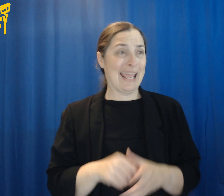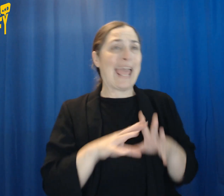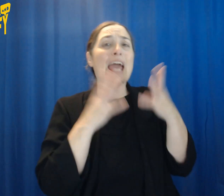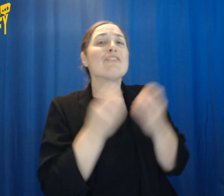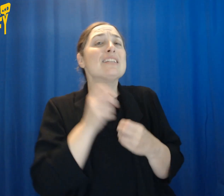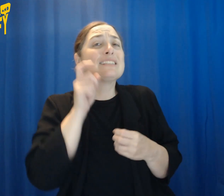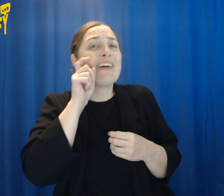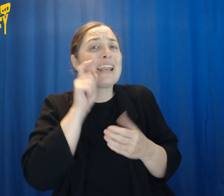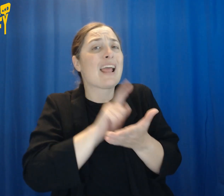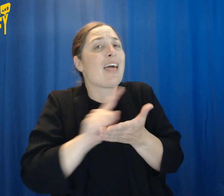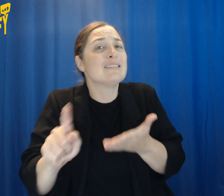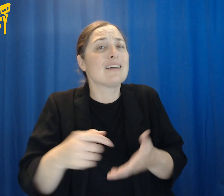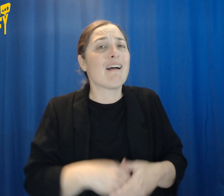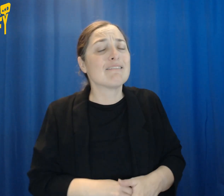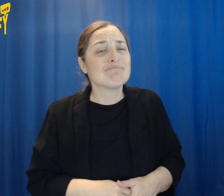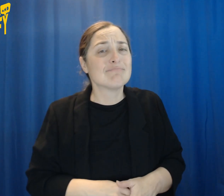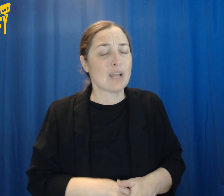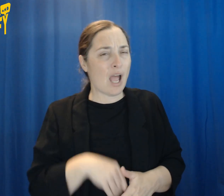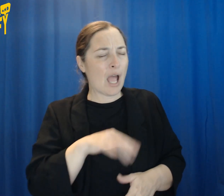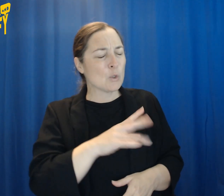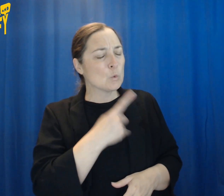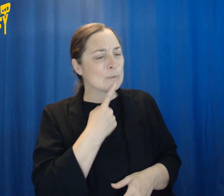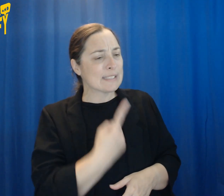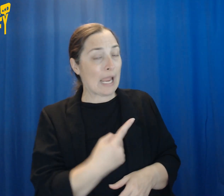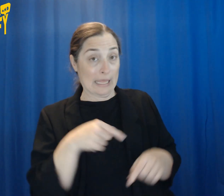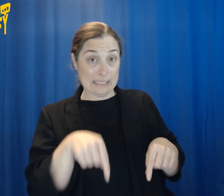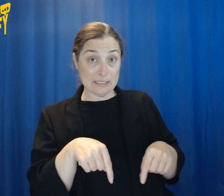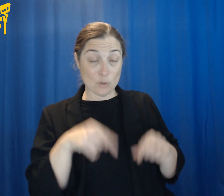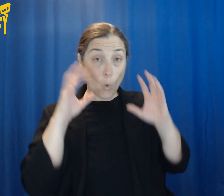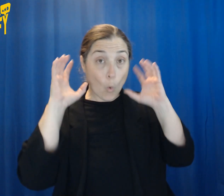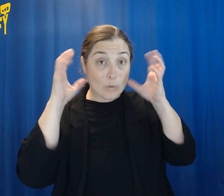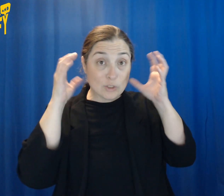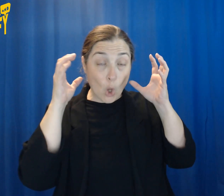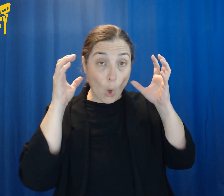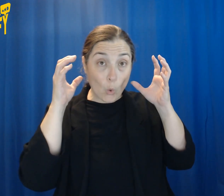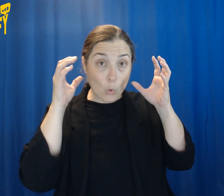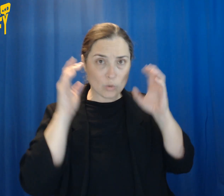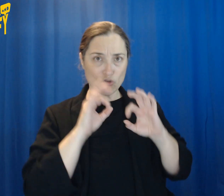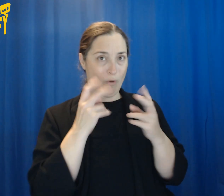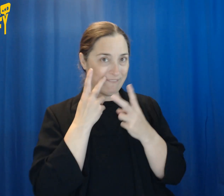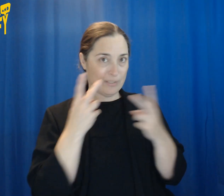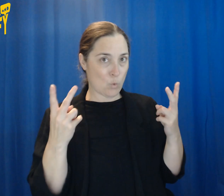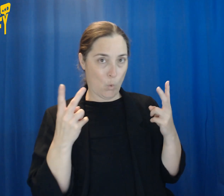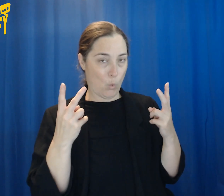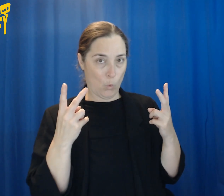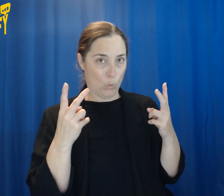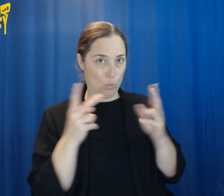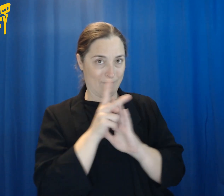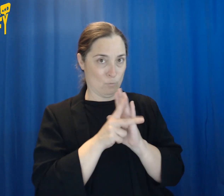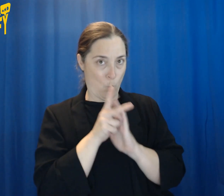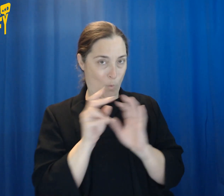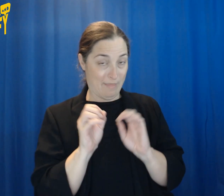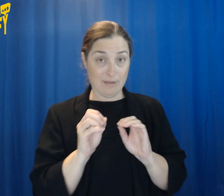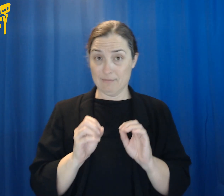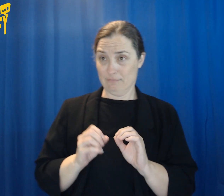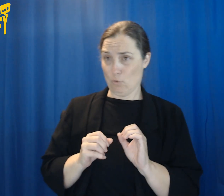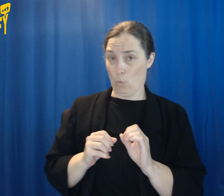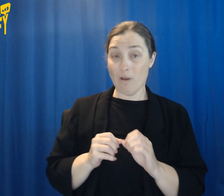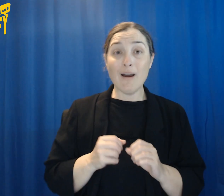hindsight. Also, did you say that this is an audio thing? It's not being videoed? No. I put makeup on.